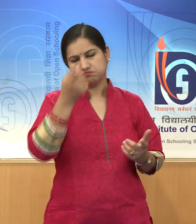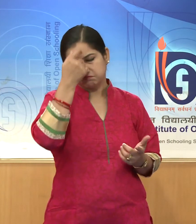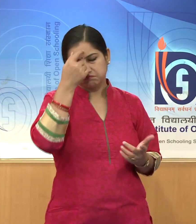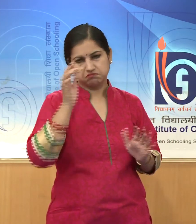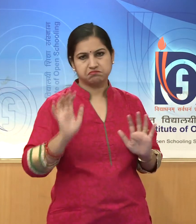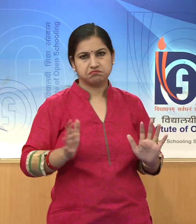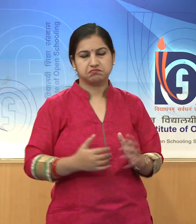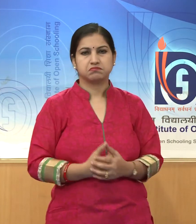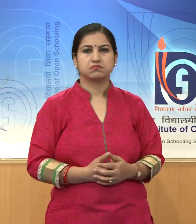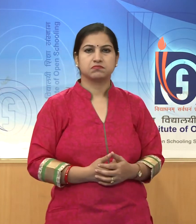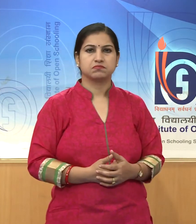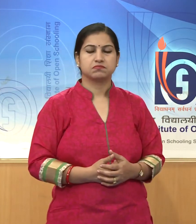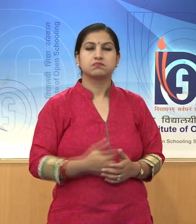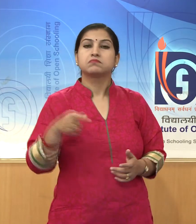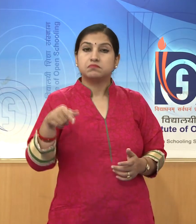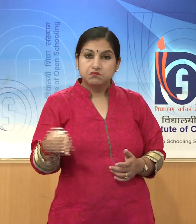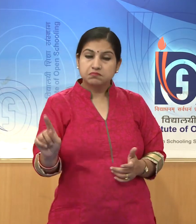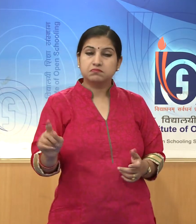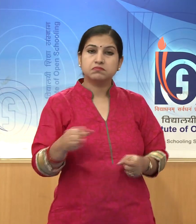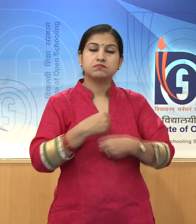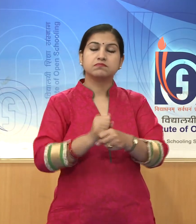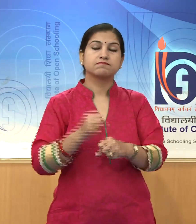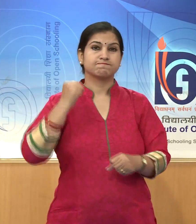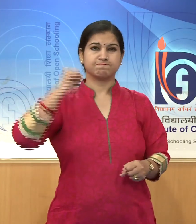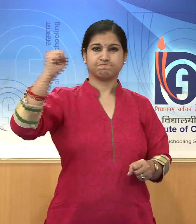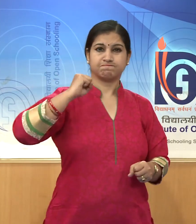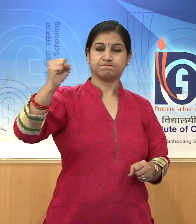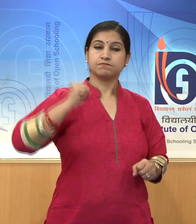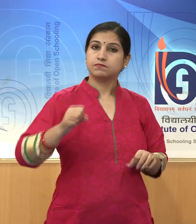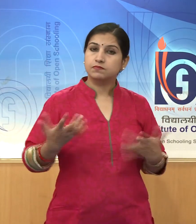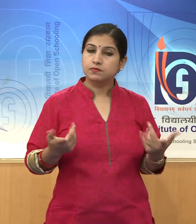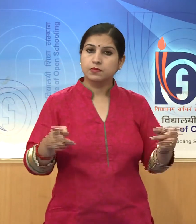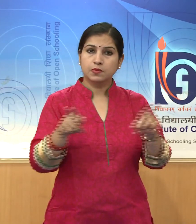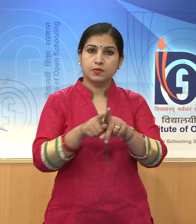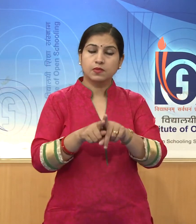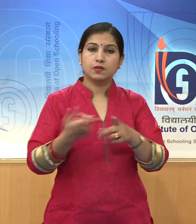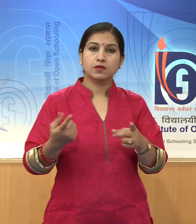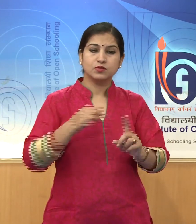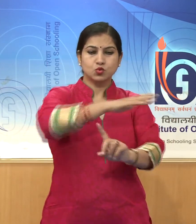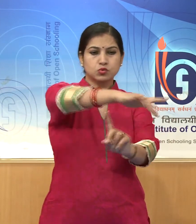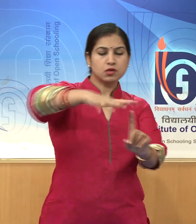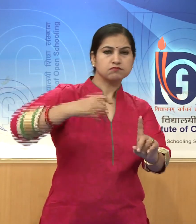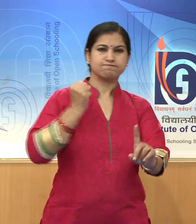problems made him protest against society.